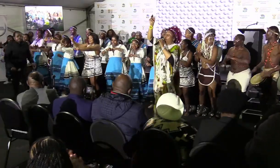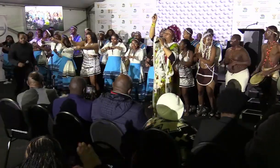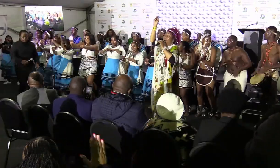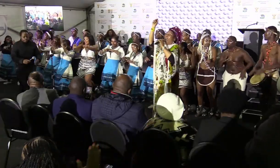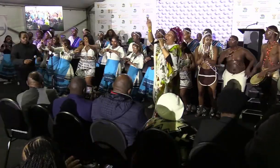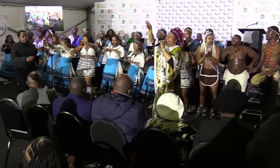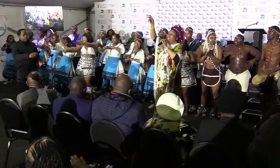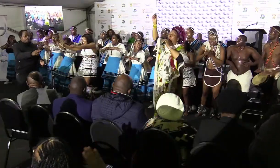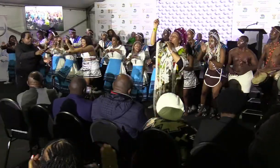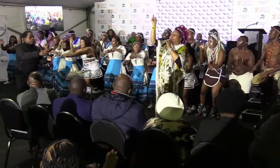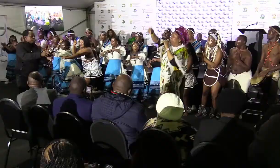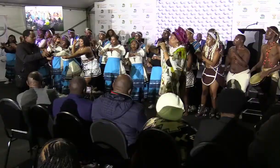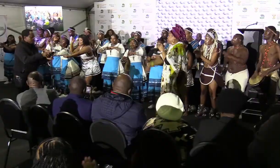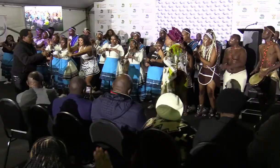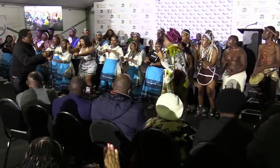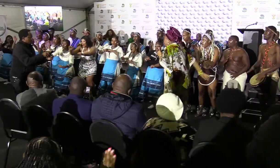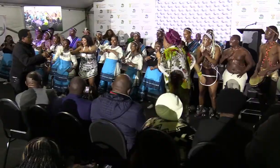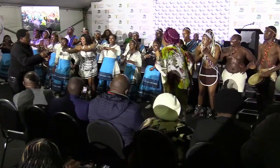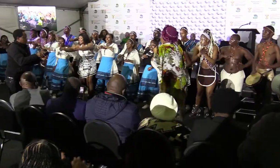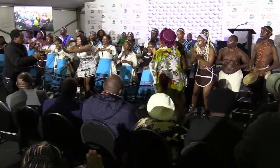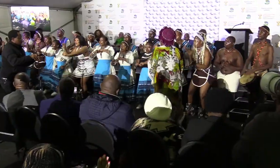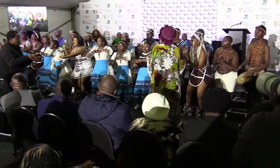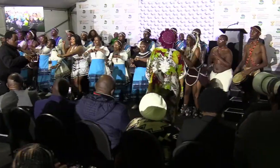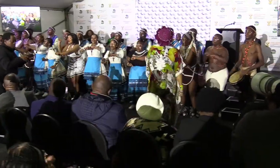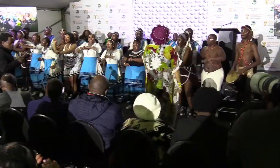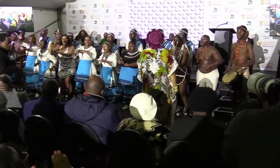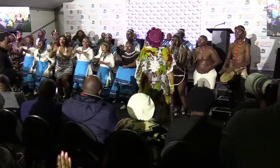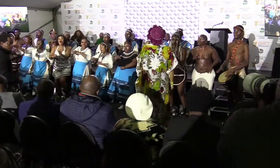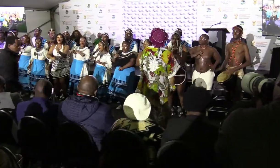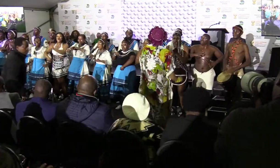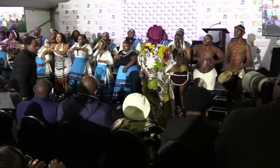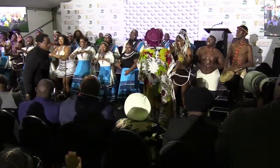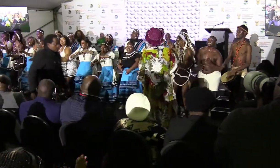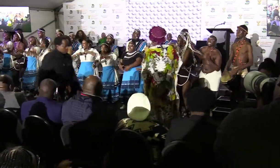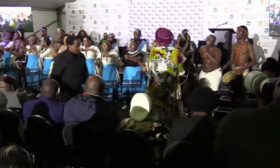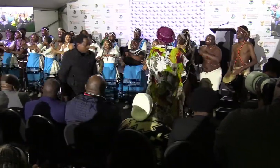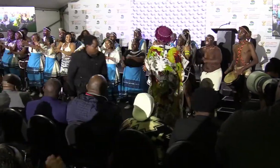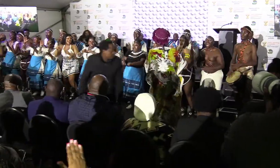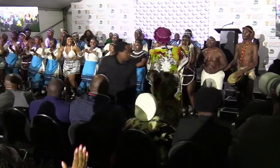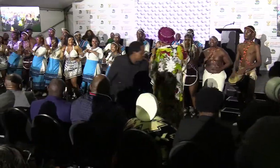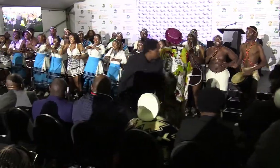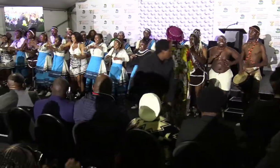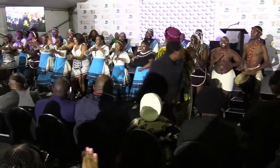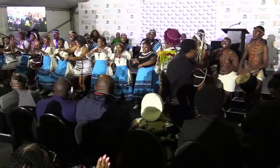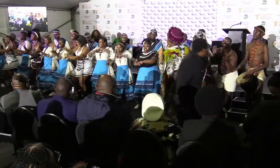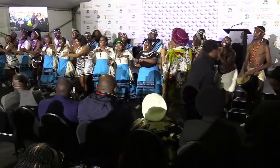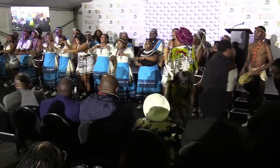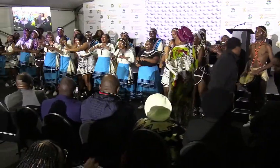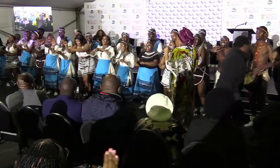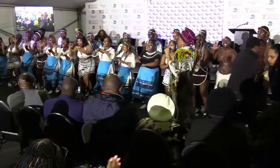sithi vumani bo sithi vumani